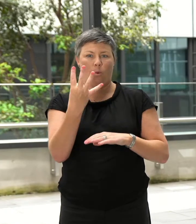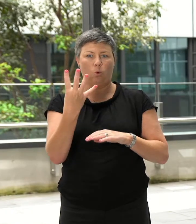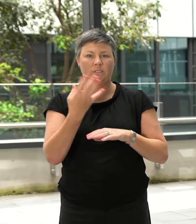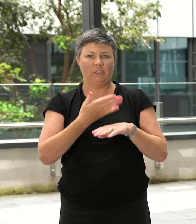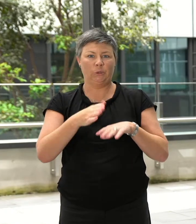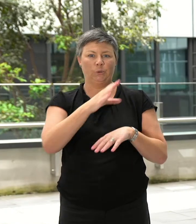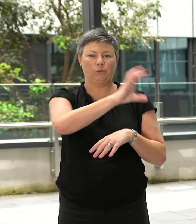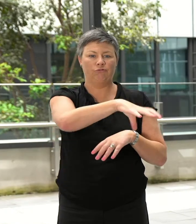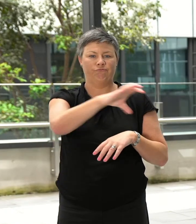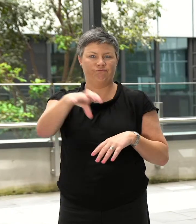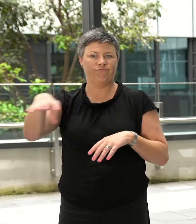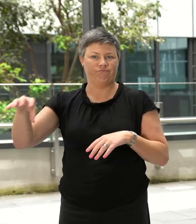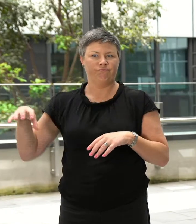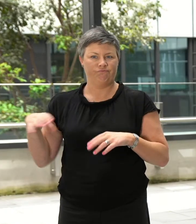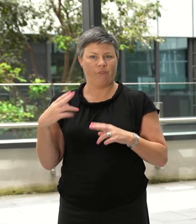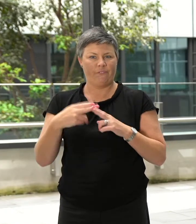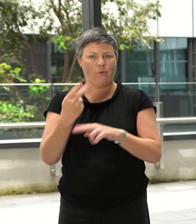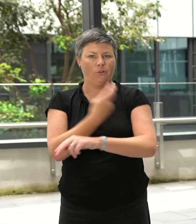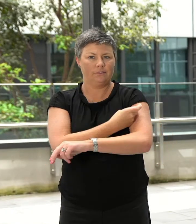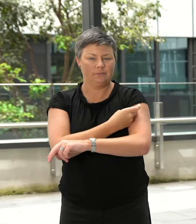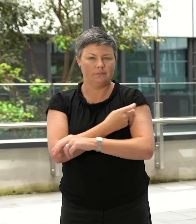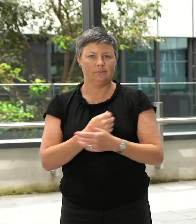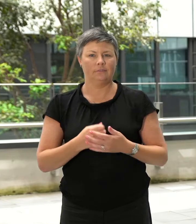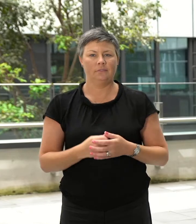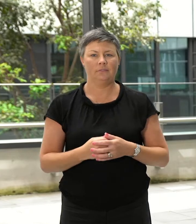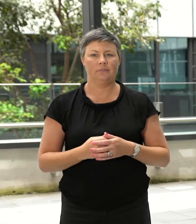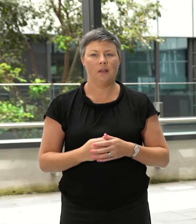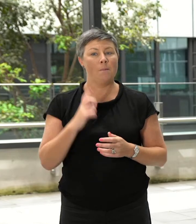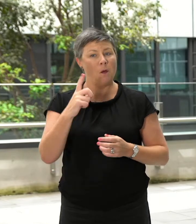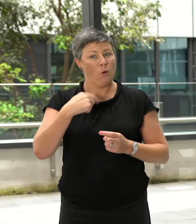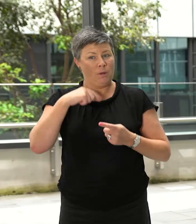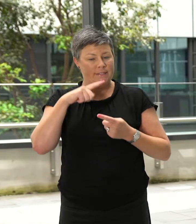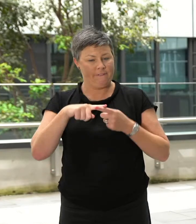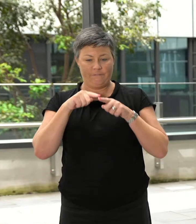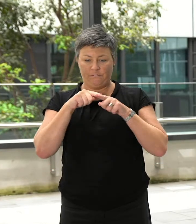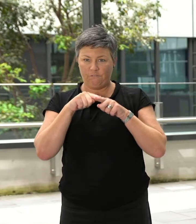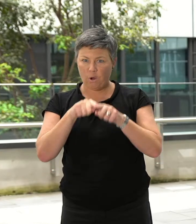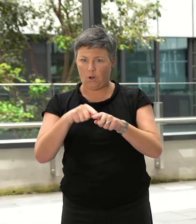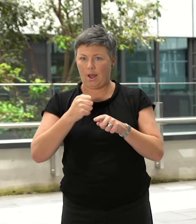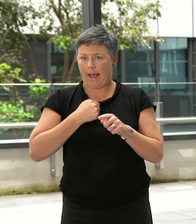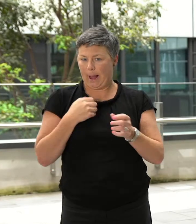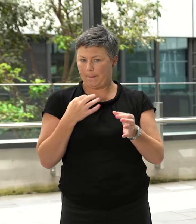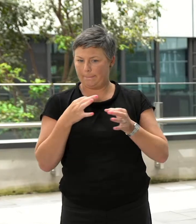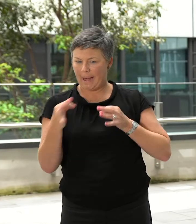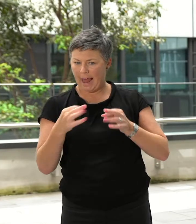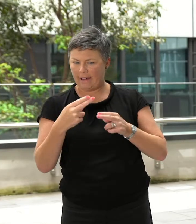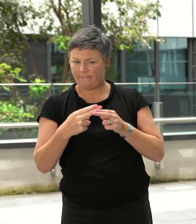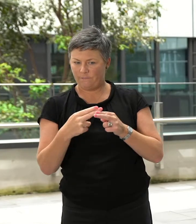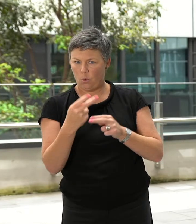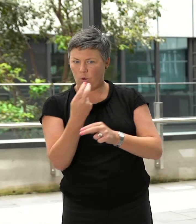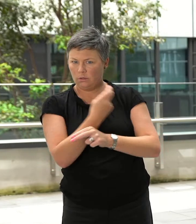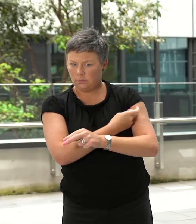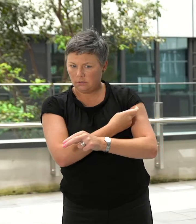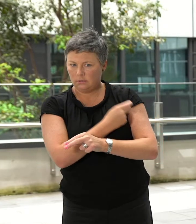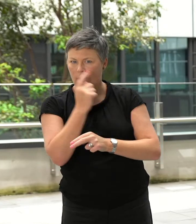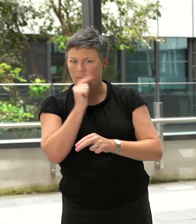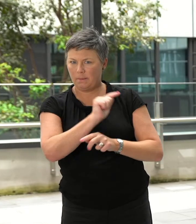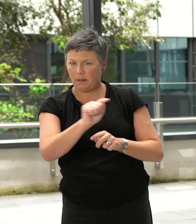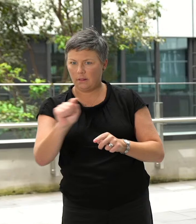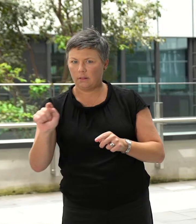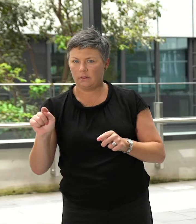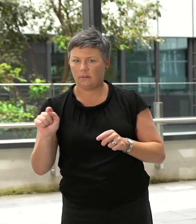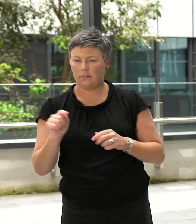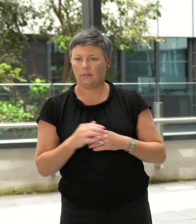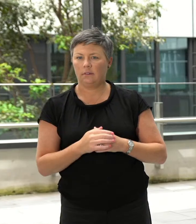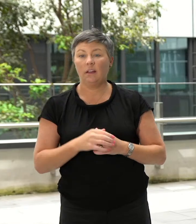we are rolling this out as planned and making sure that we can continue. Because as we've just heard, there was